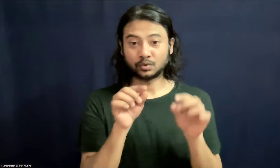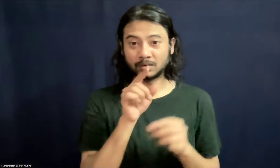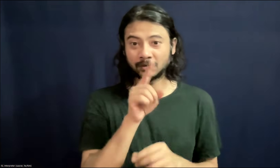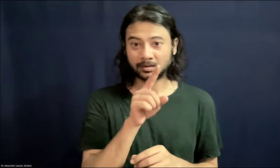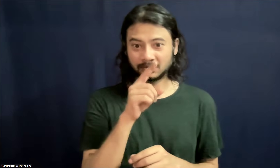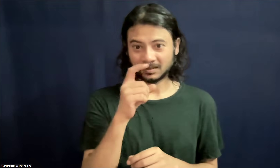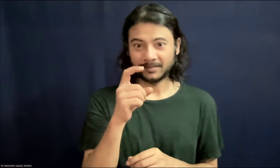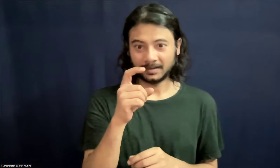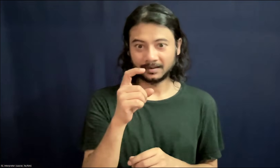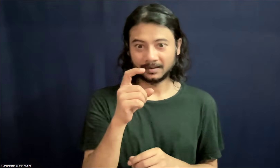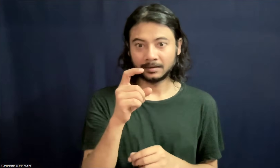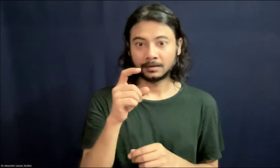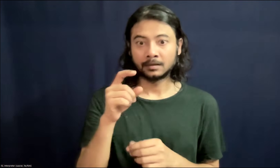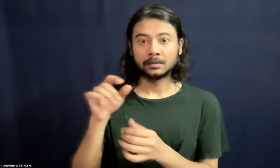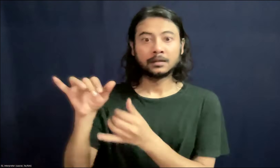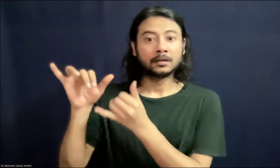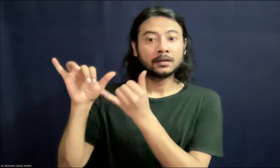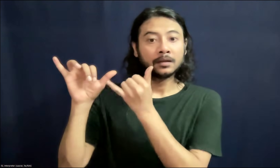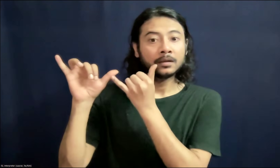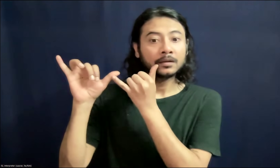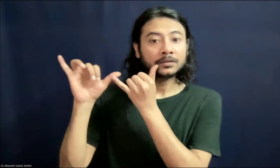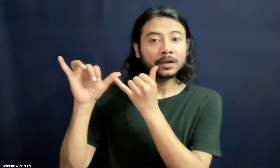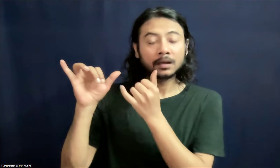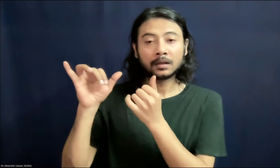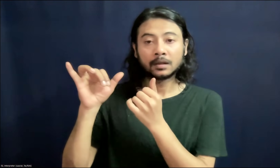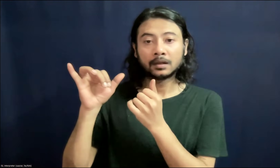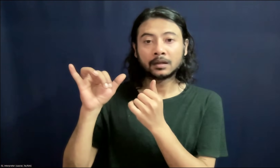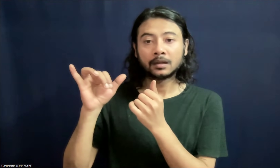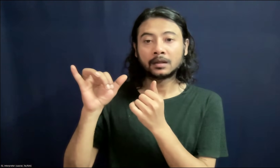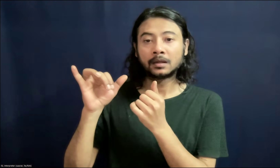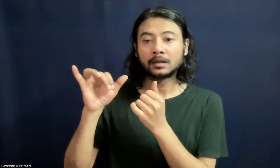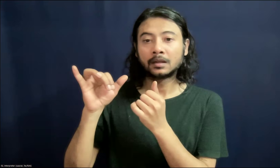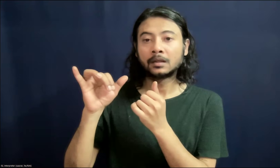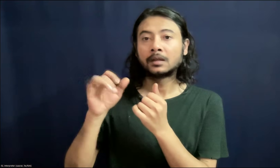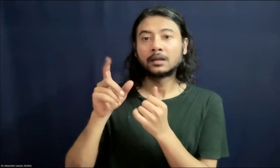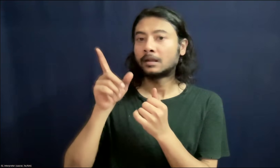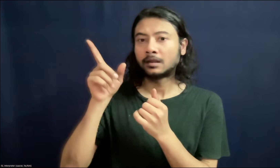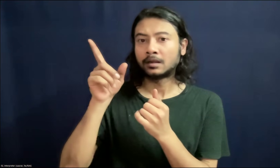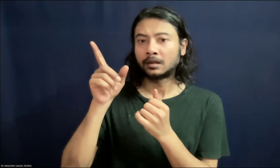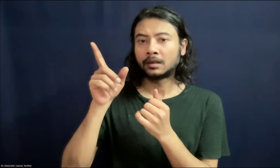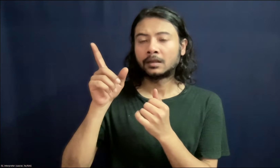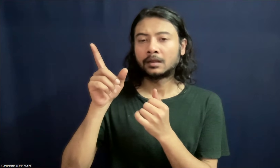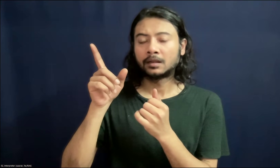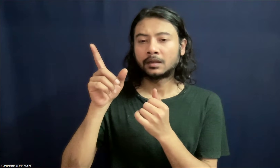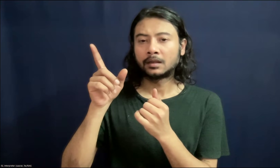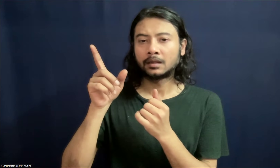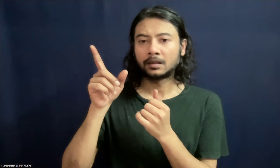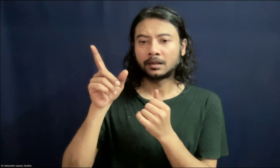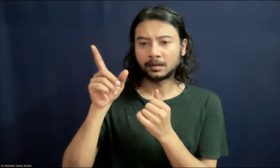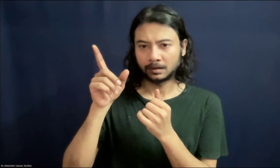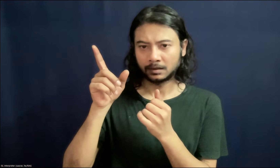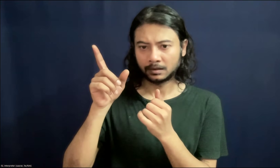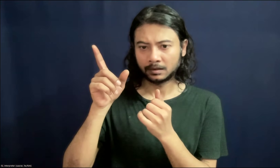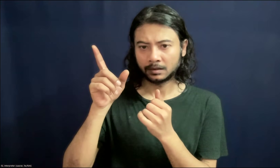Krishna is saying as if he's talking about some other person. He's not saying, I do this, I am present here, I am in the heart, I am